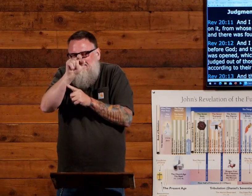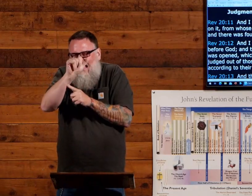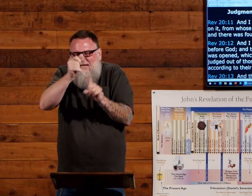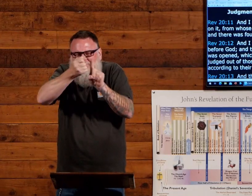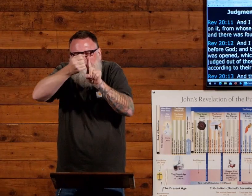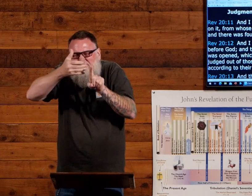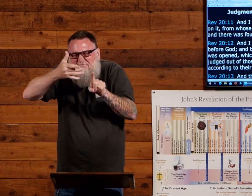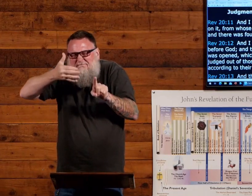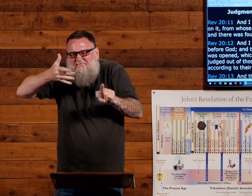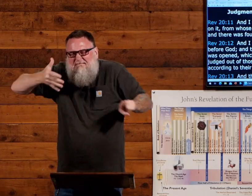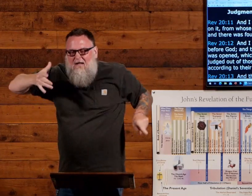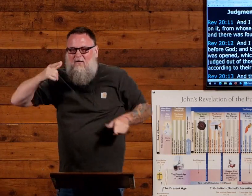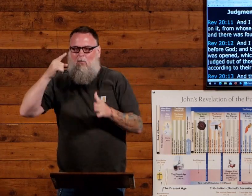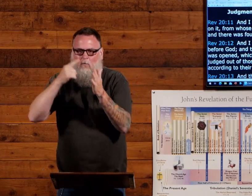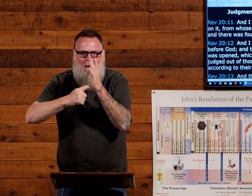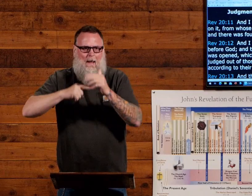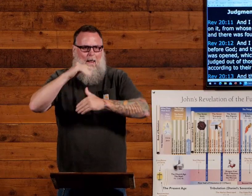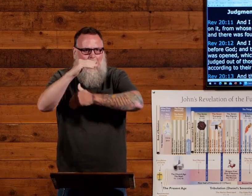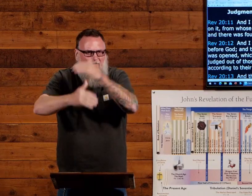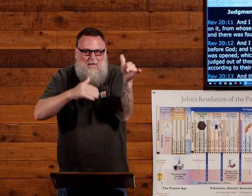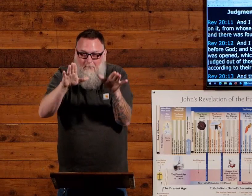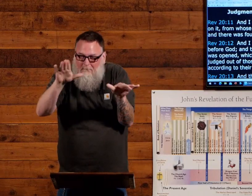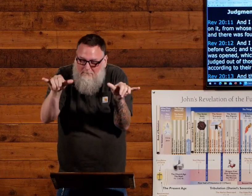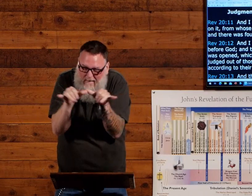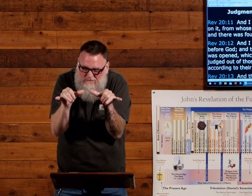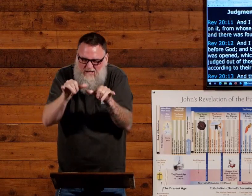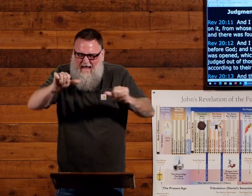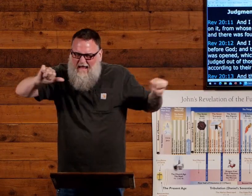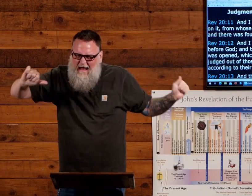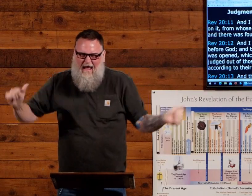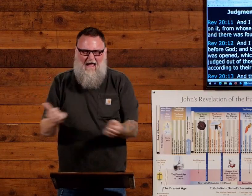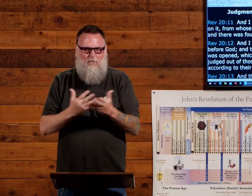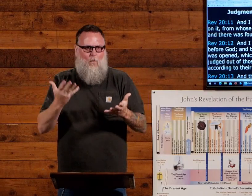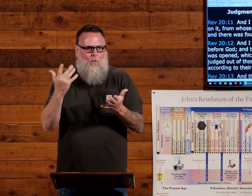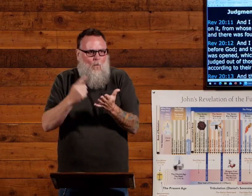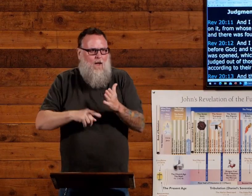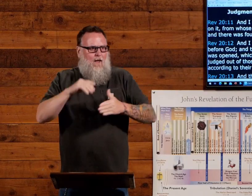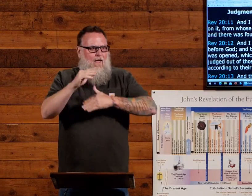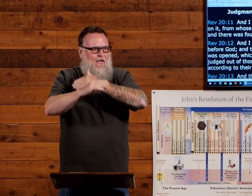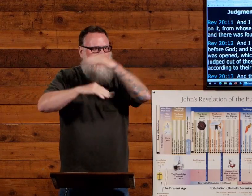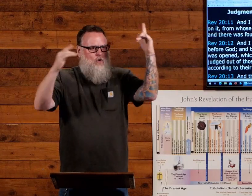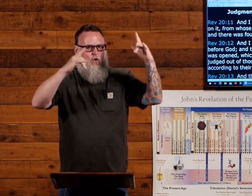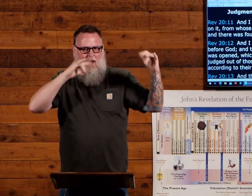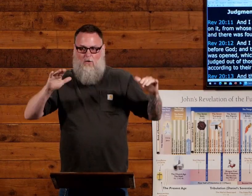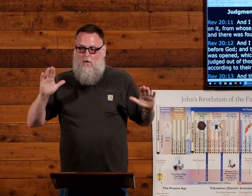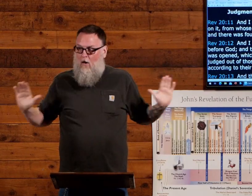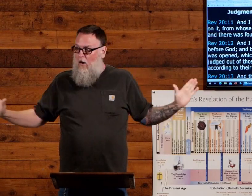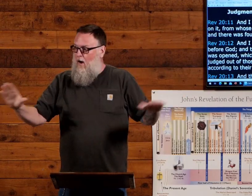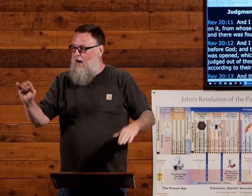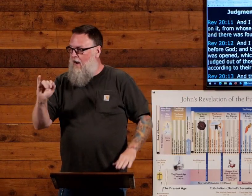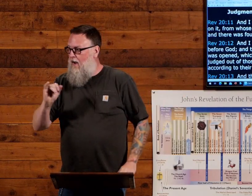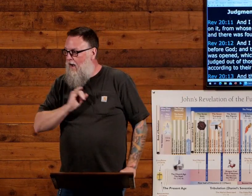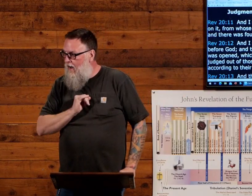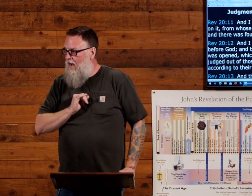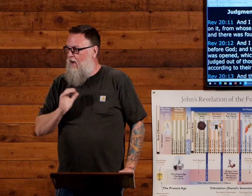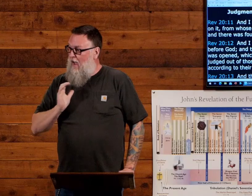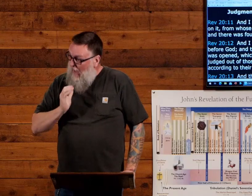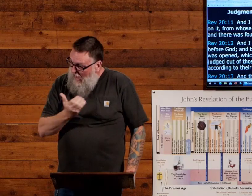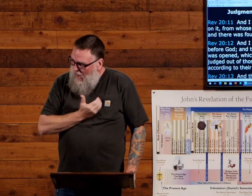we'll go into detail, description of what it will be like, the measurements and everything, what heaven will look like, that you and